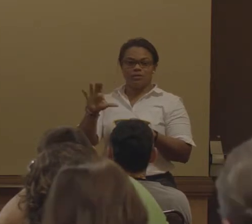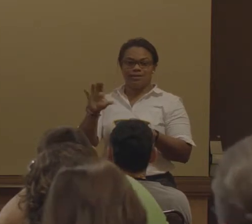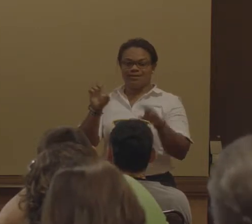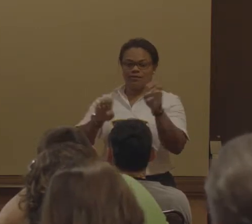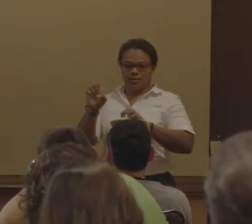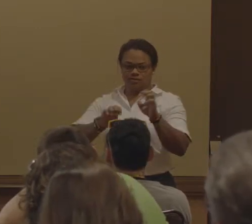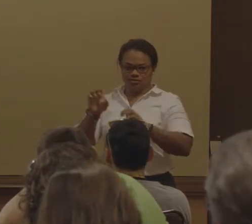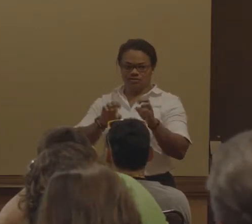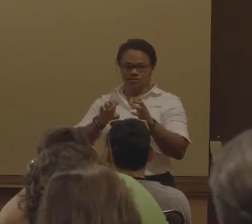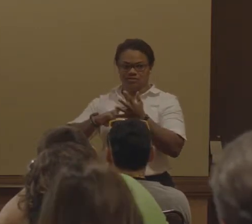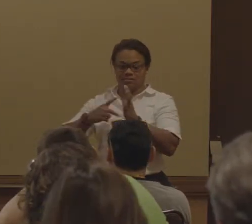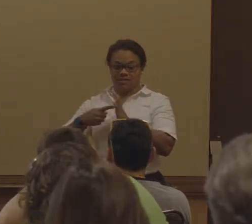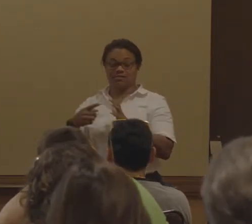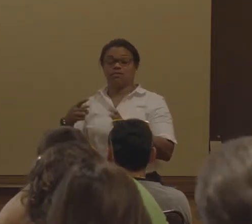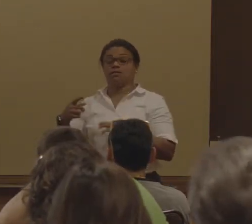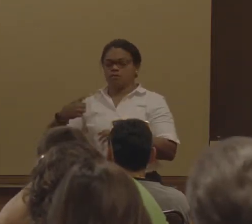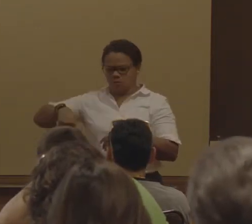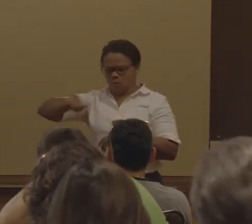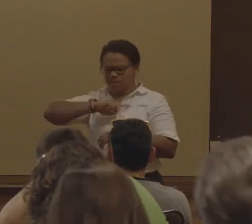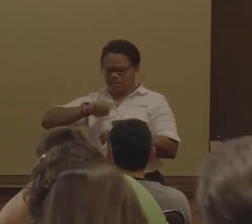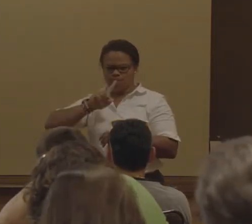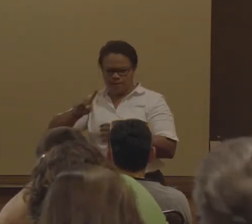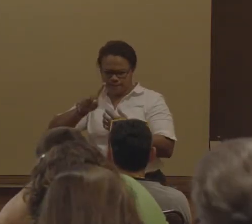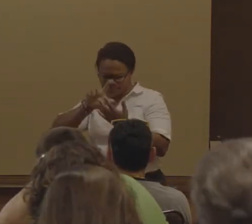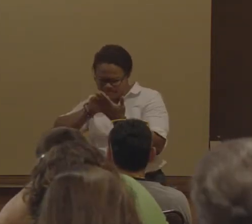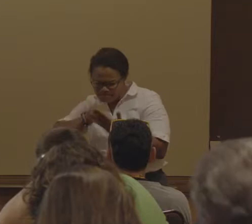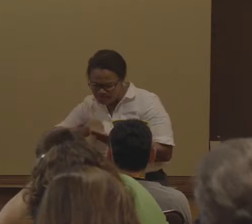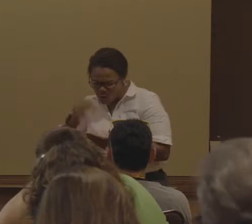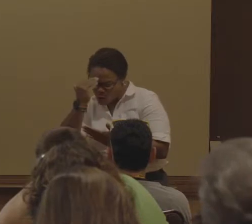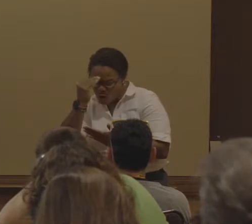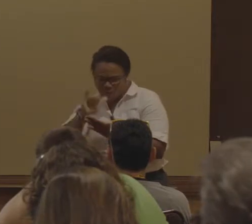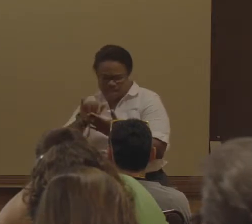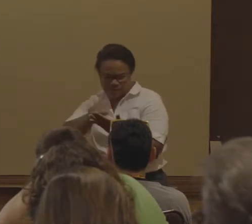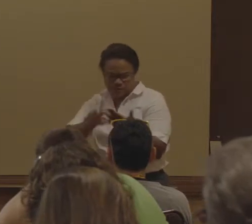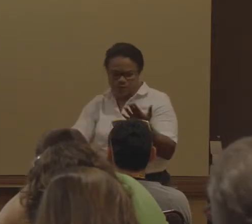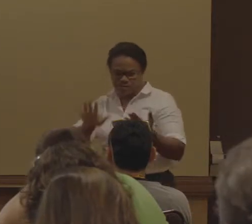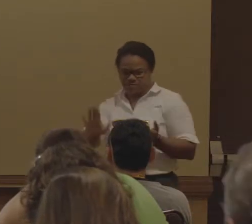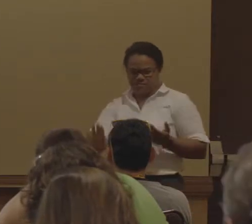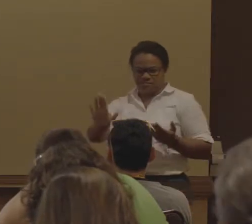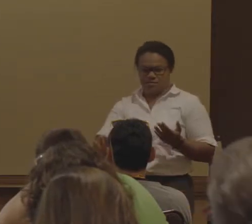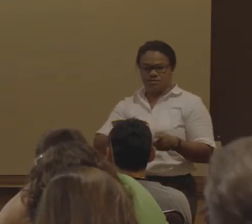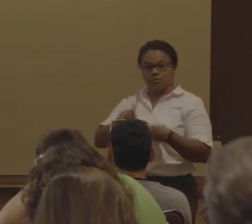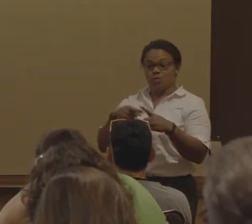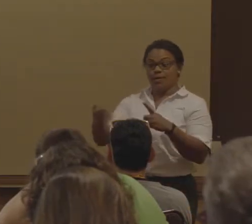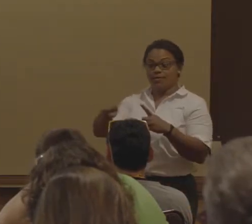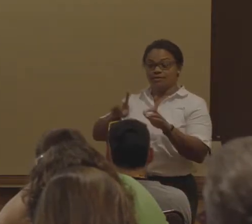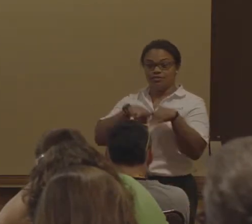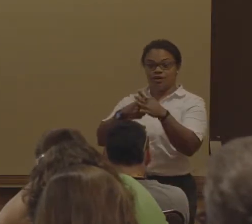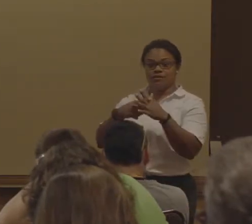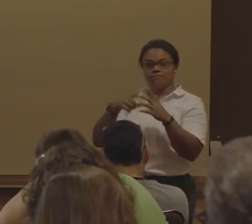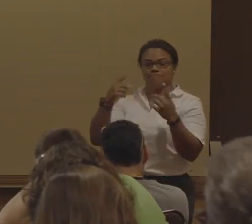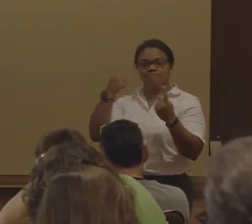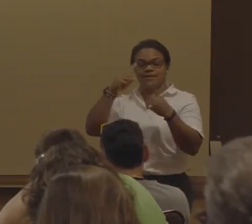where the provider and us get in there and we get to know that student really well, and they start exploring about the world of work. How